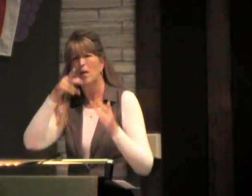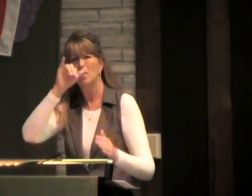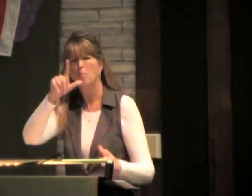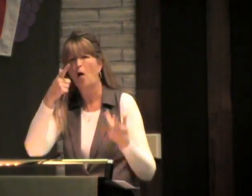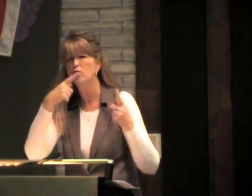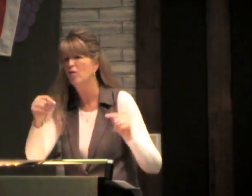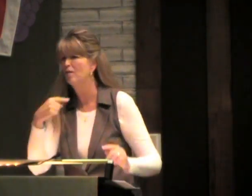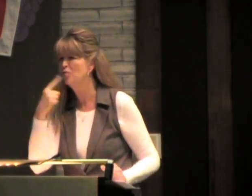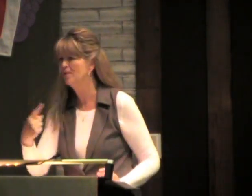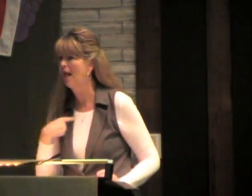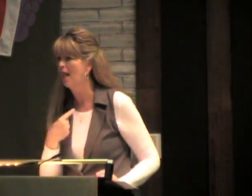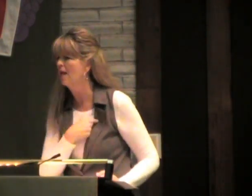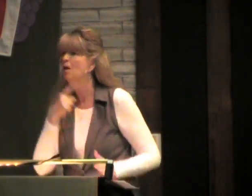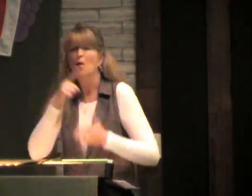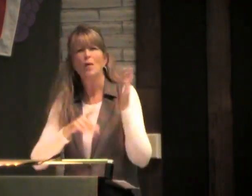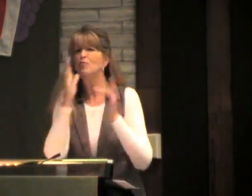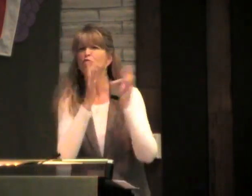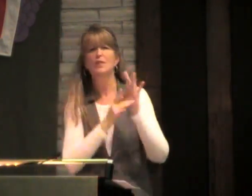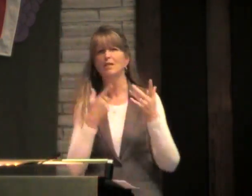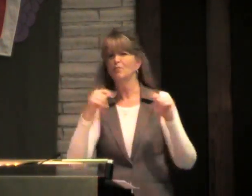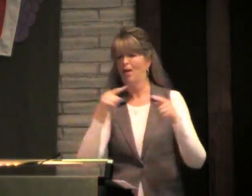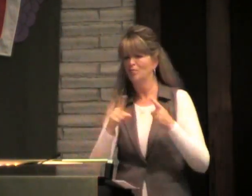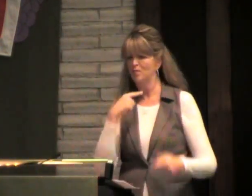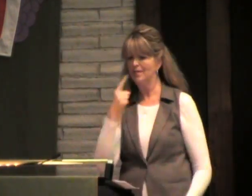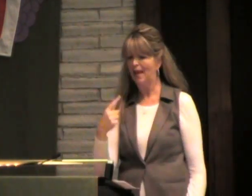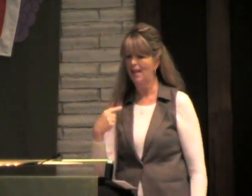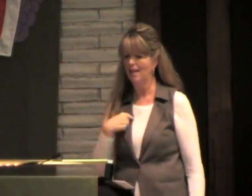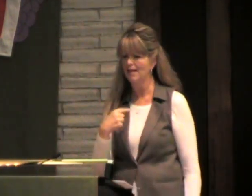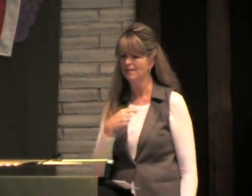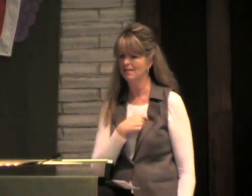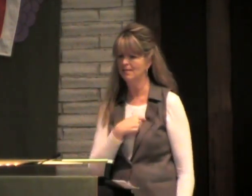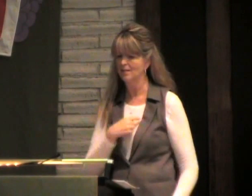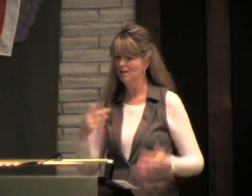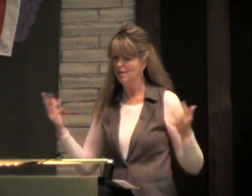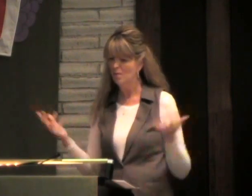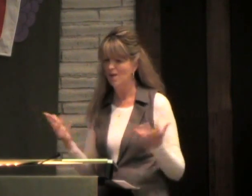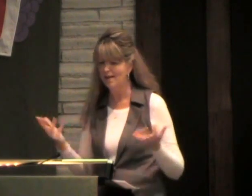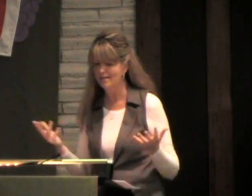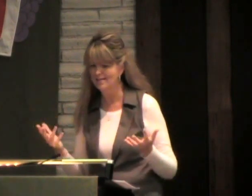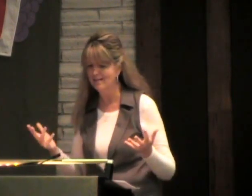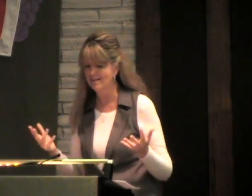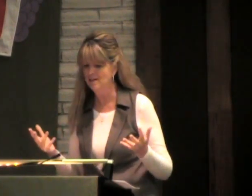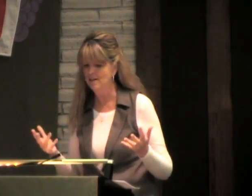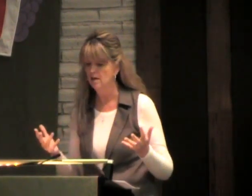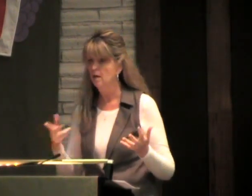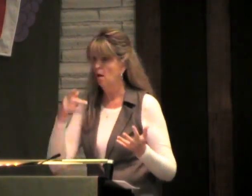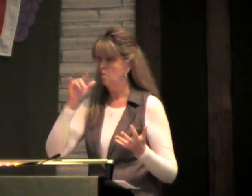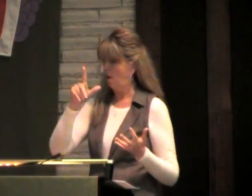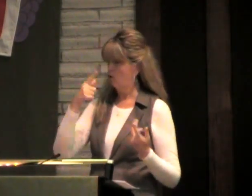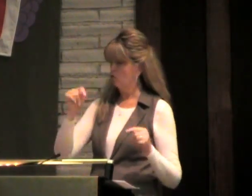are important and then discern which are not important. Paul is telling us the same thing that Jesus is trying to tell